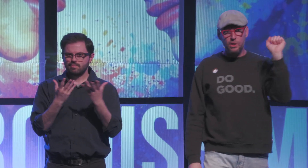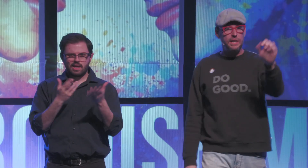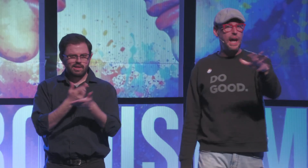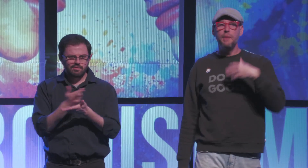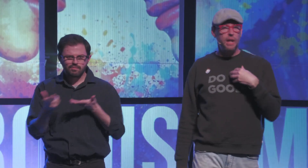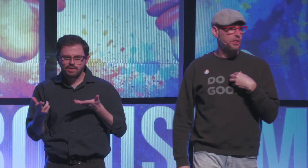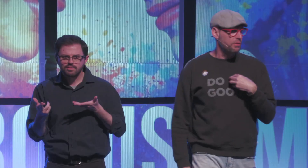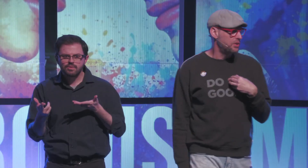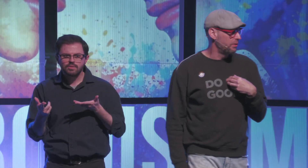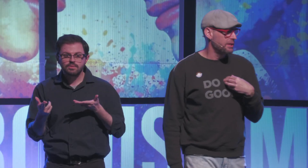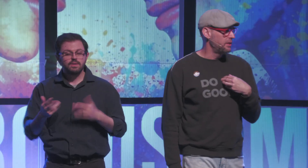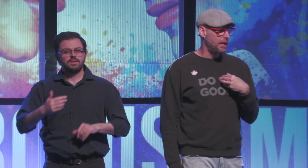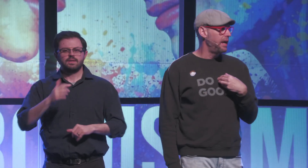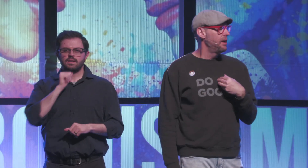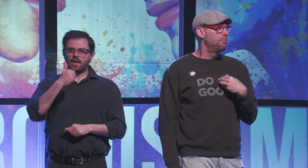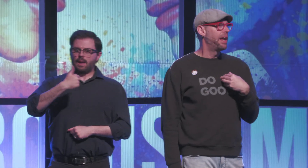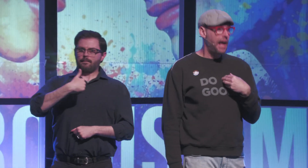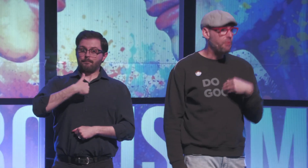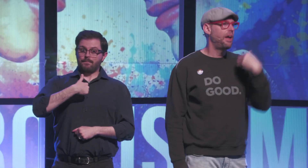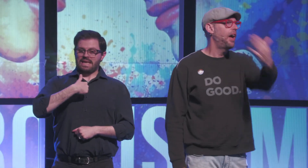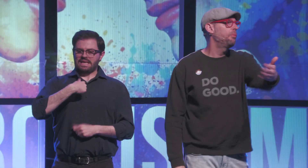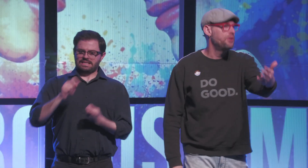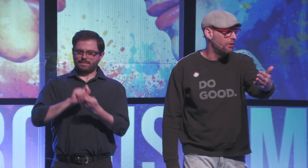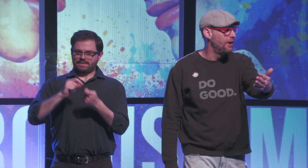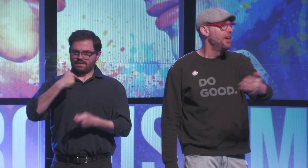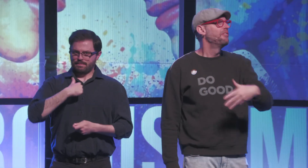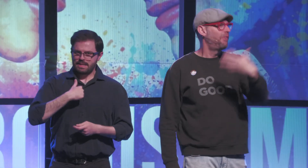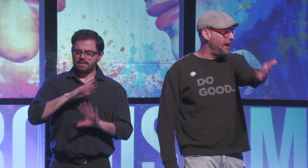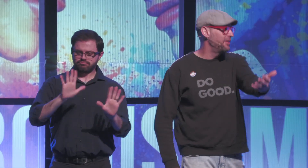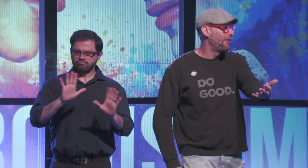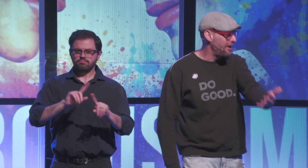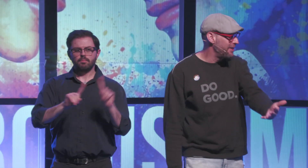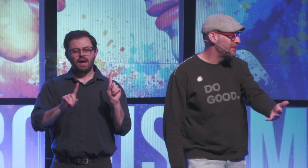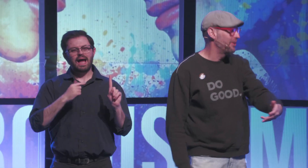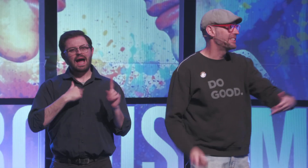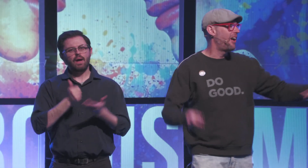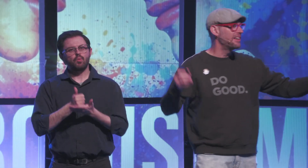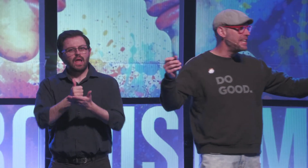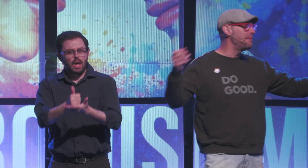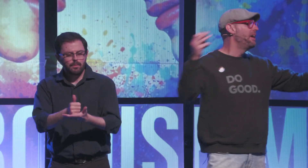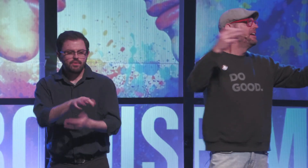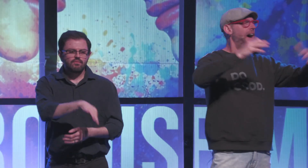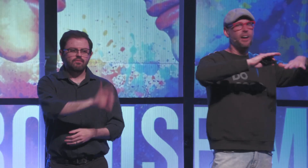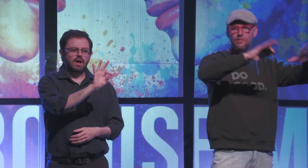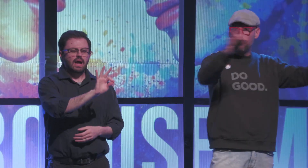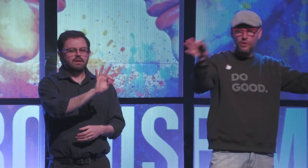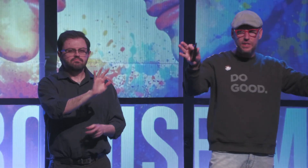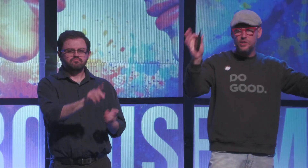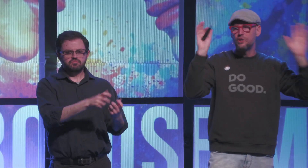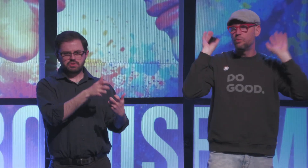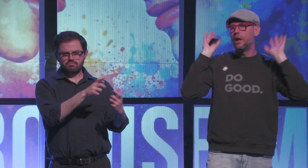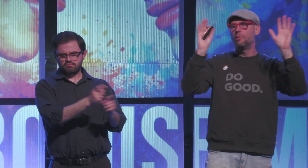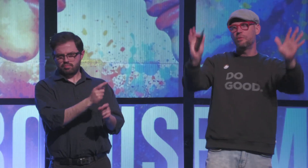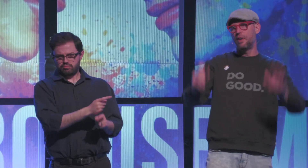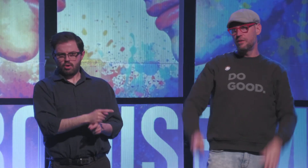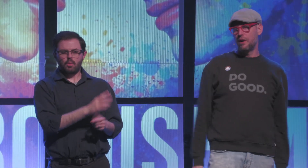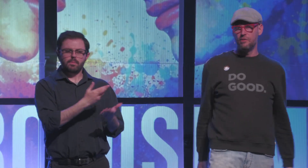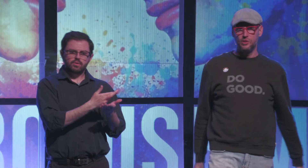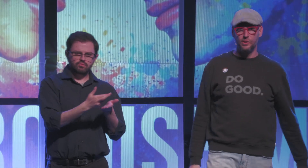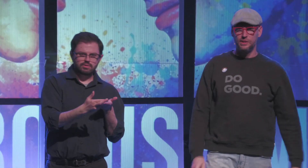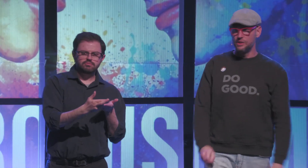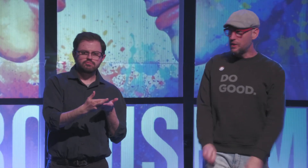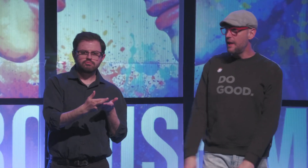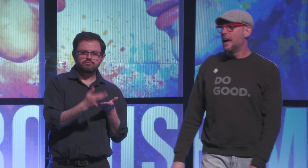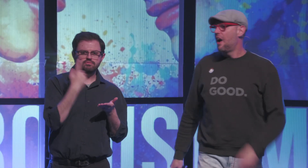and I'm not the resource, okay? But I will help you find the right resource. Our team, folks in the church, will help you find the